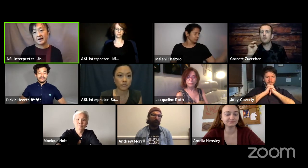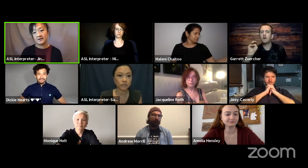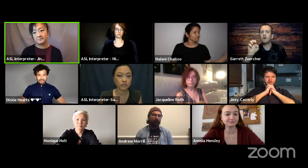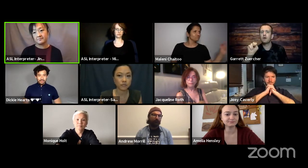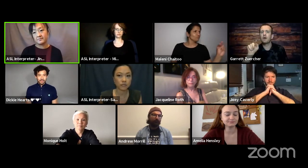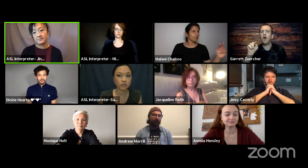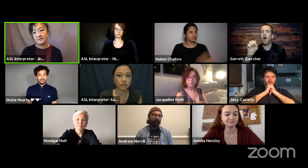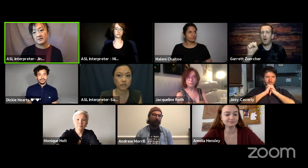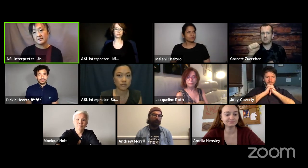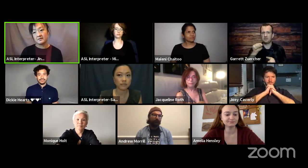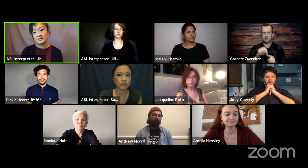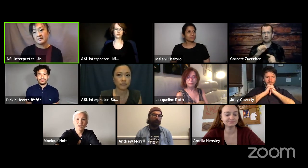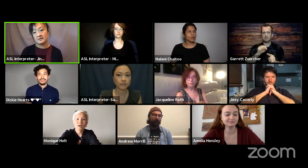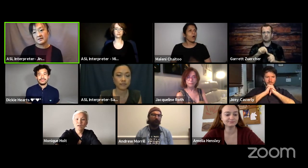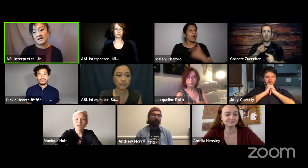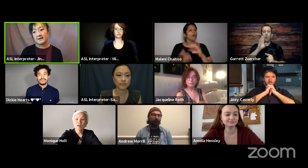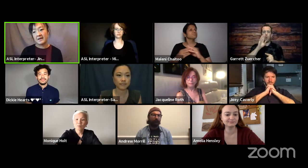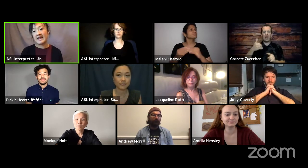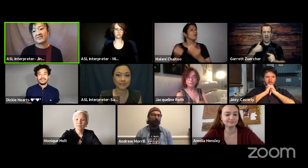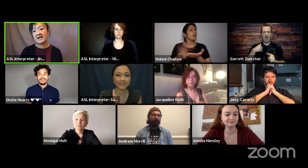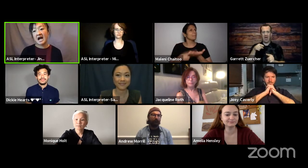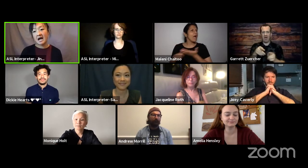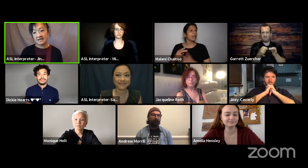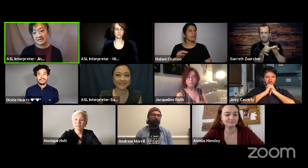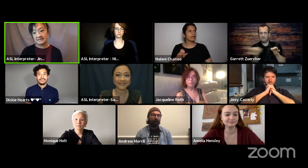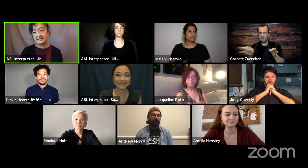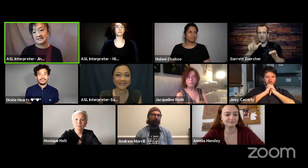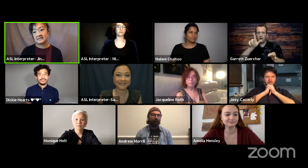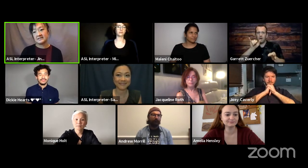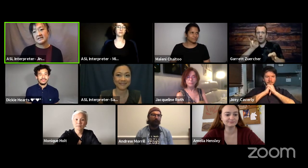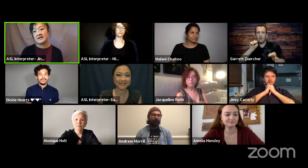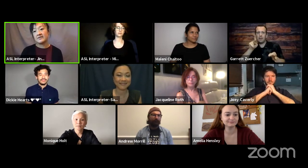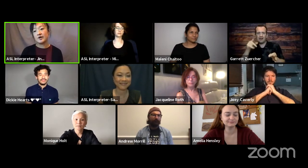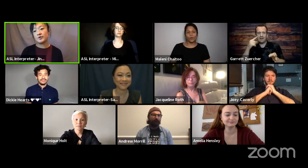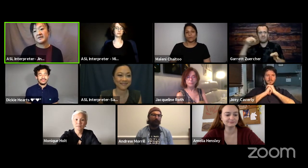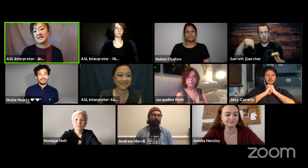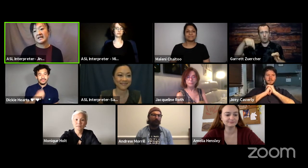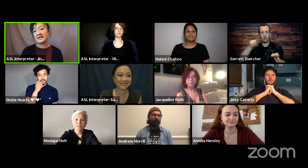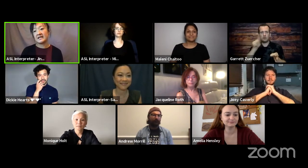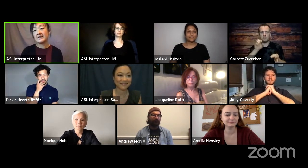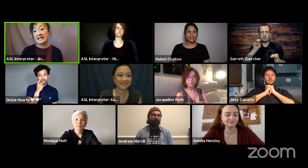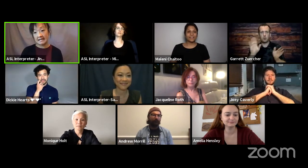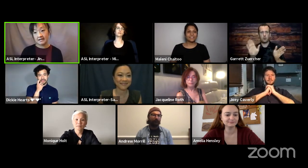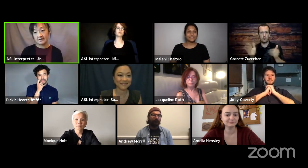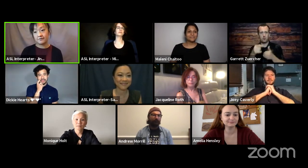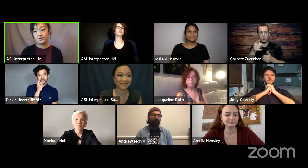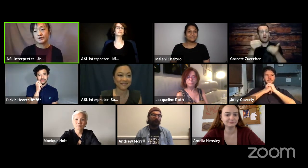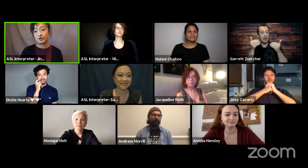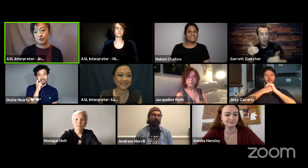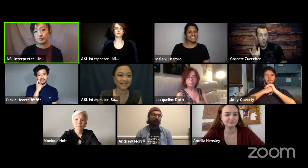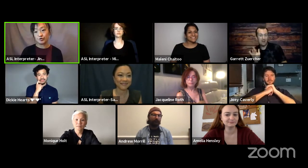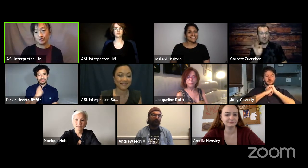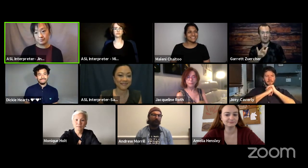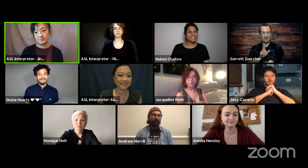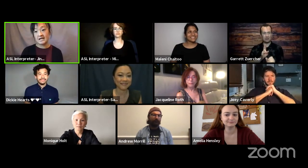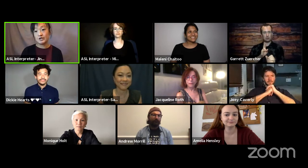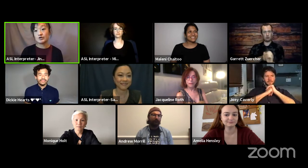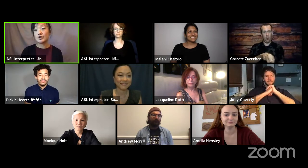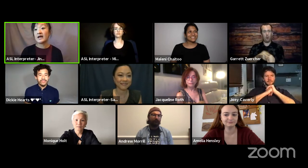bottom. And at the Commons, there'll be the link for the Zoom room. And you can go ahead